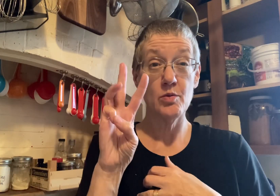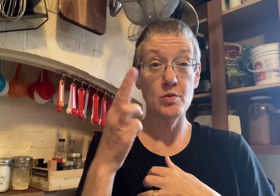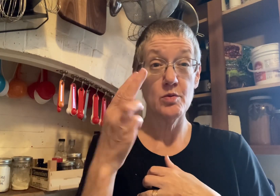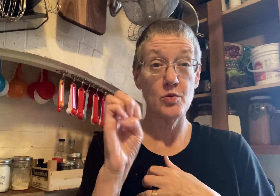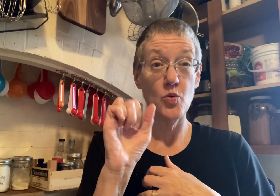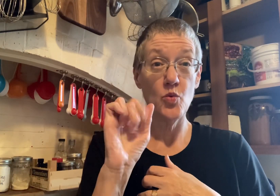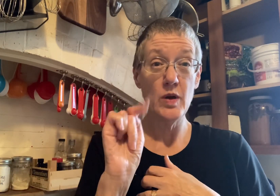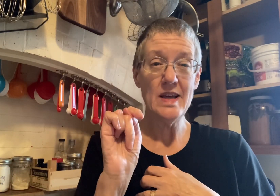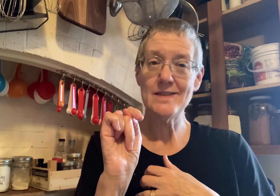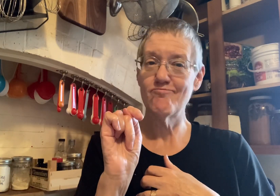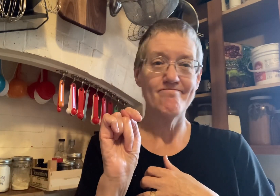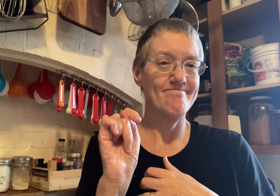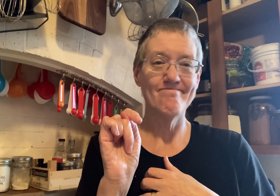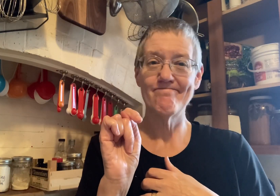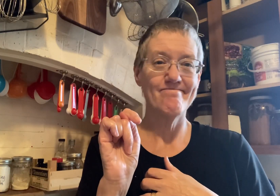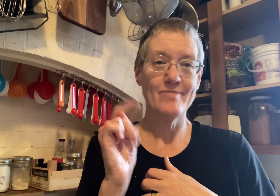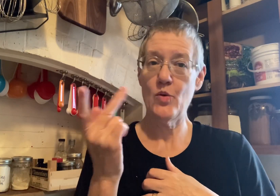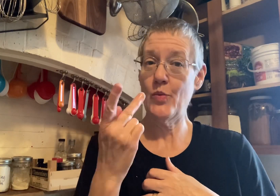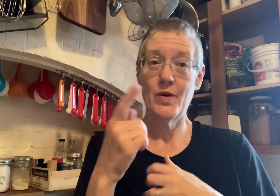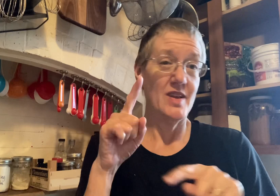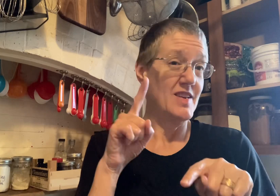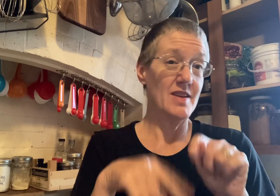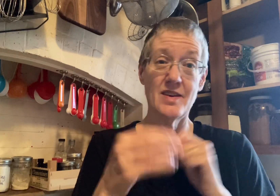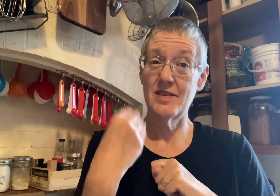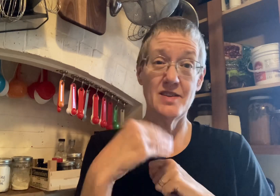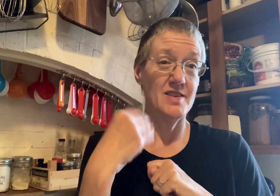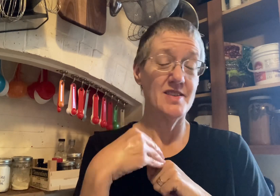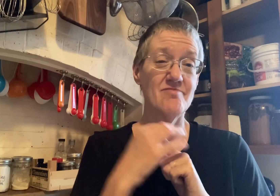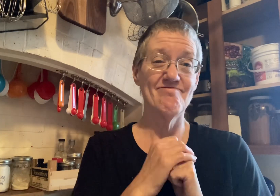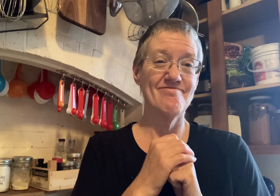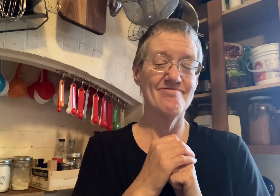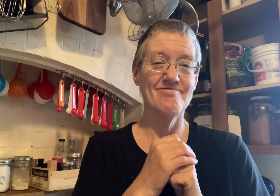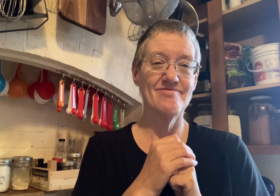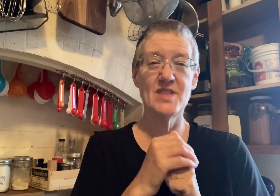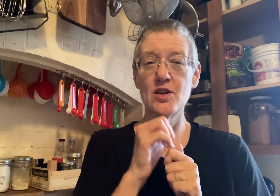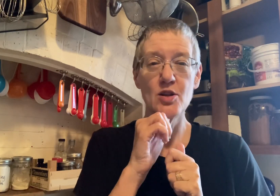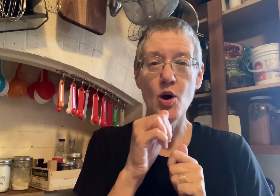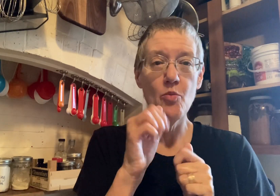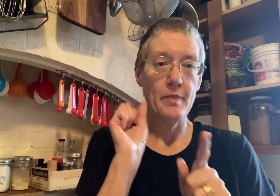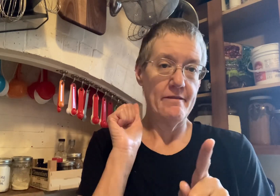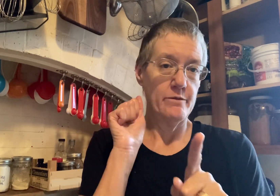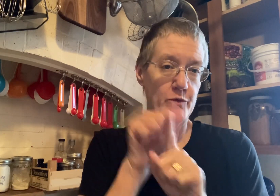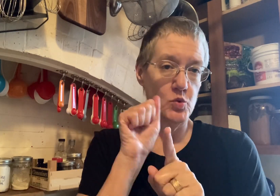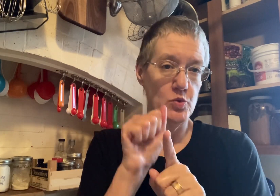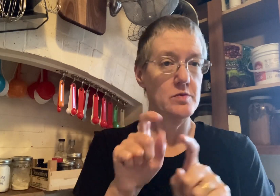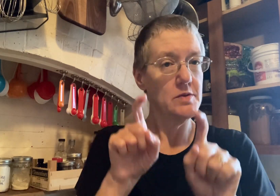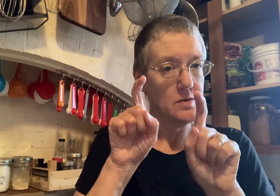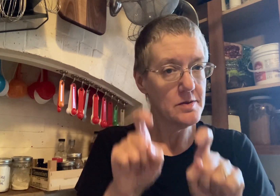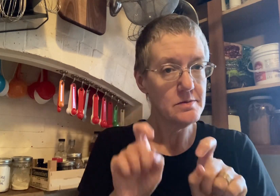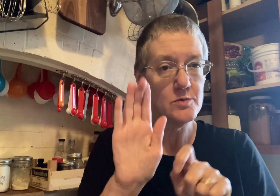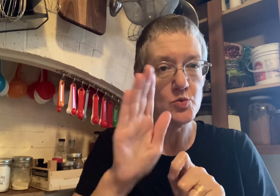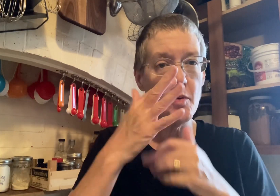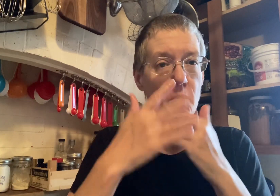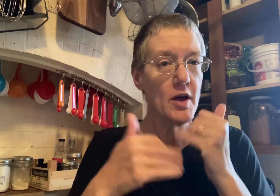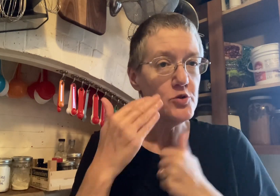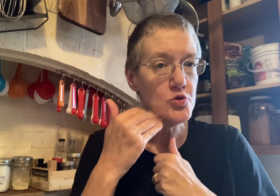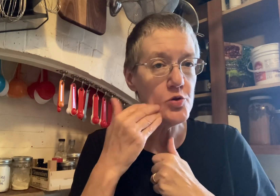The ones that have wheat in them, we can't eat them. They spike our blood sugar. So don't be fooled. Test your